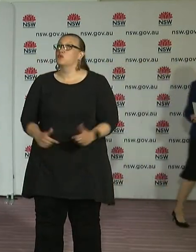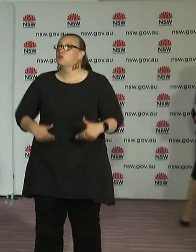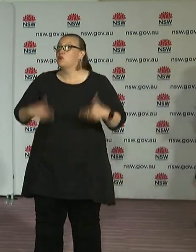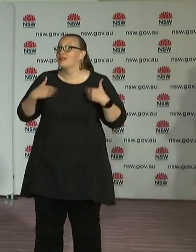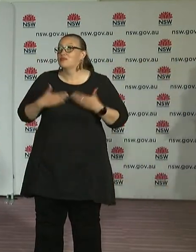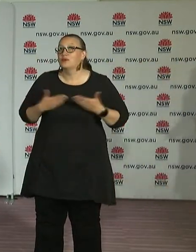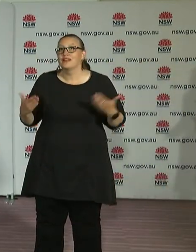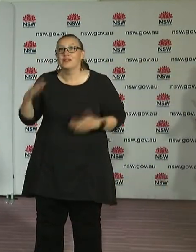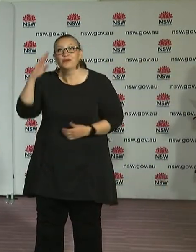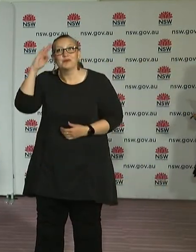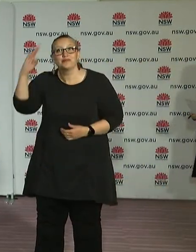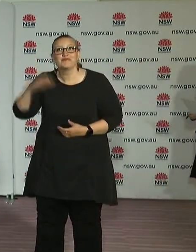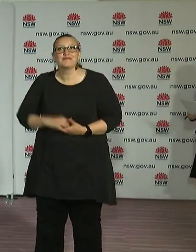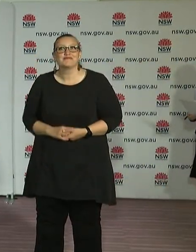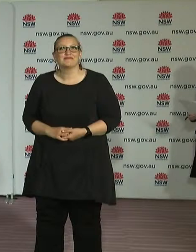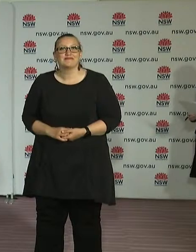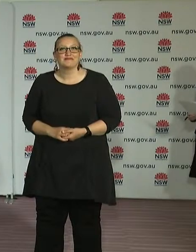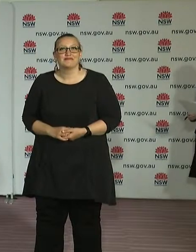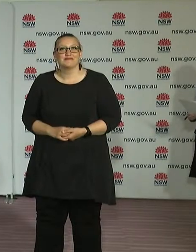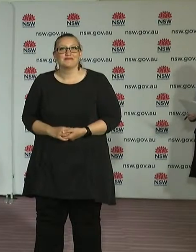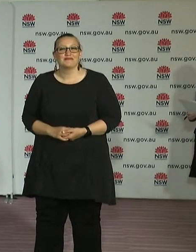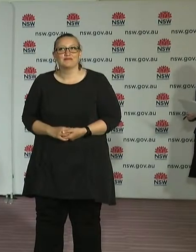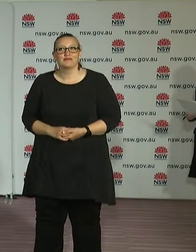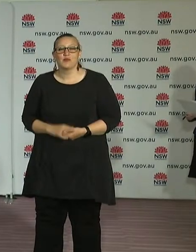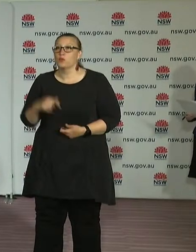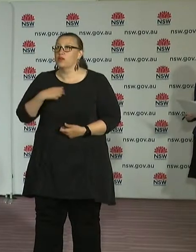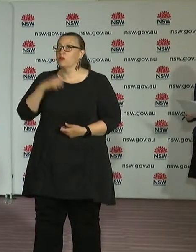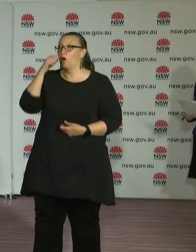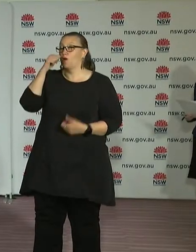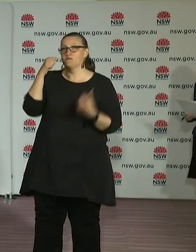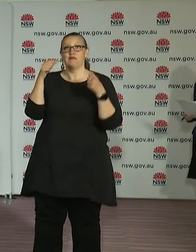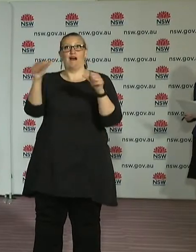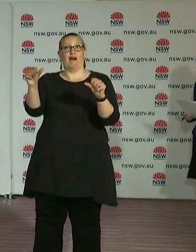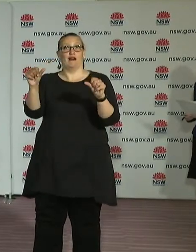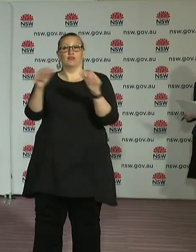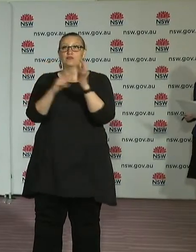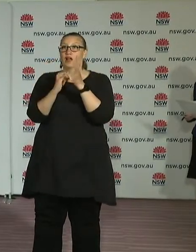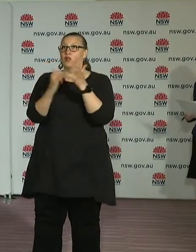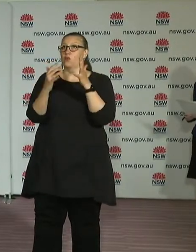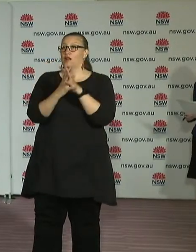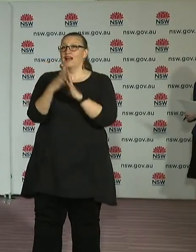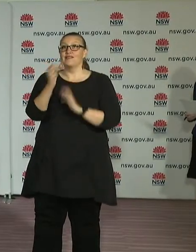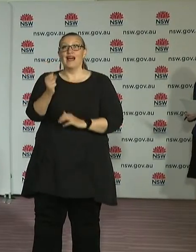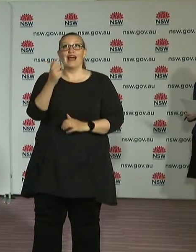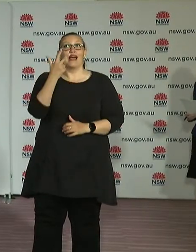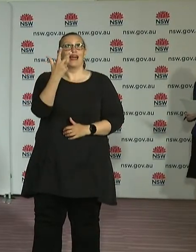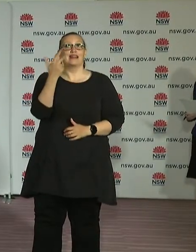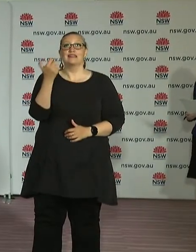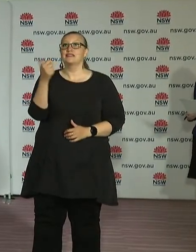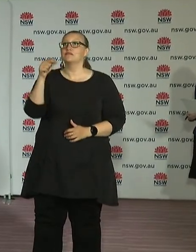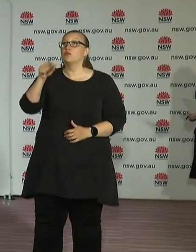Good morning, everybody. Pleasingly, as we know, New South Wales has hit the 86.2% first dose,